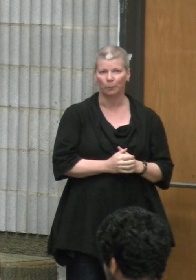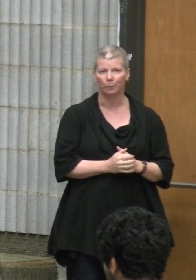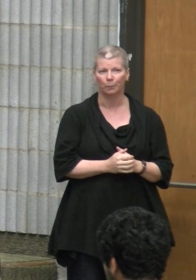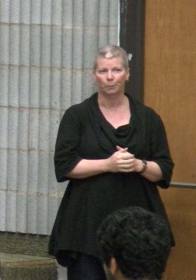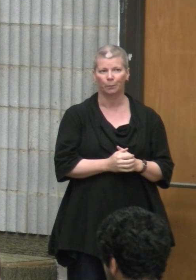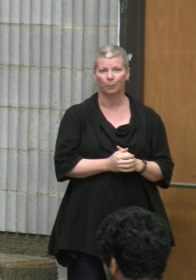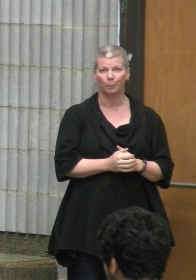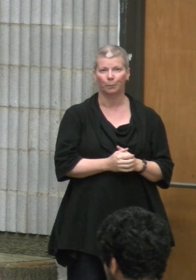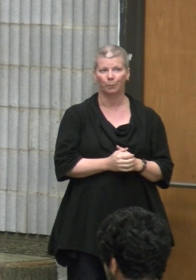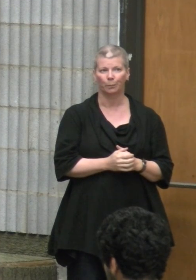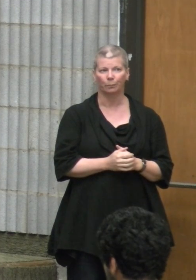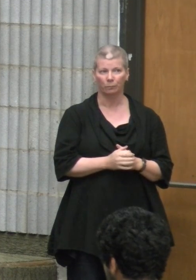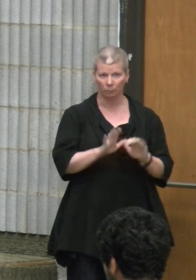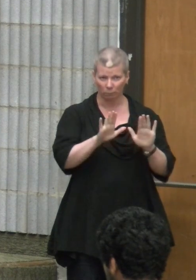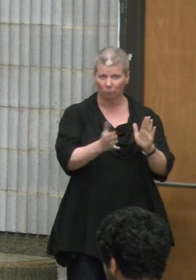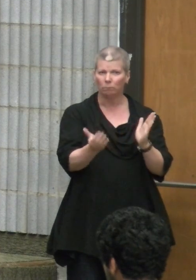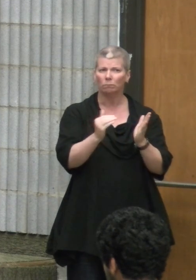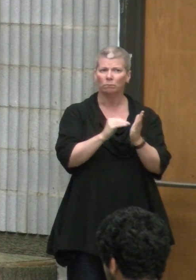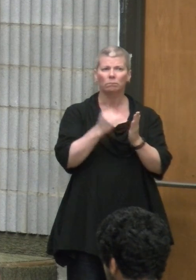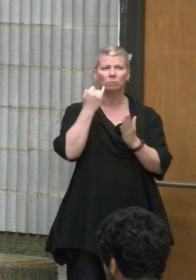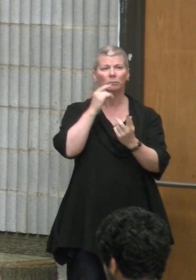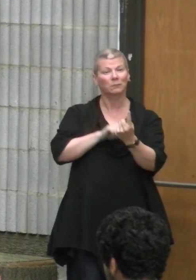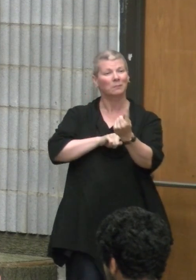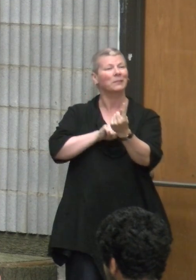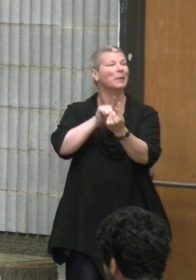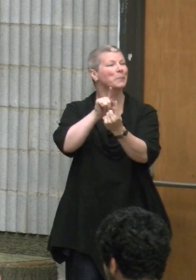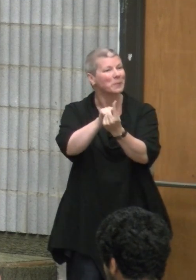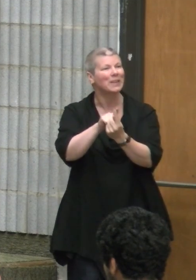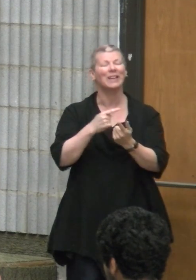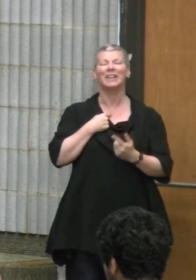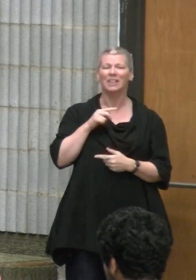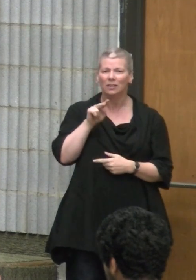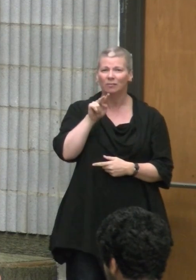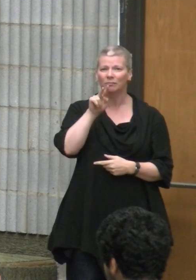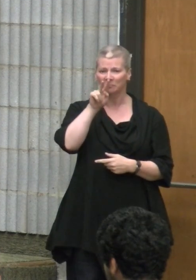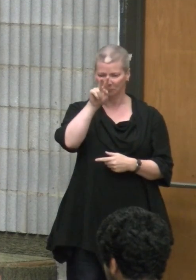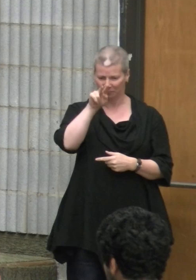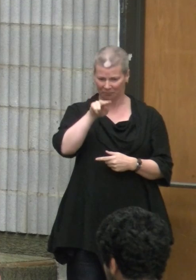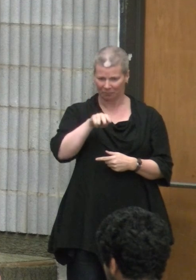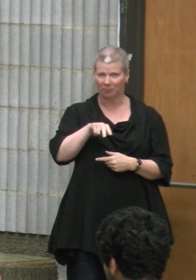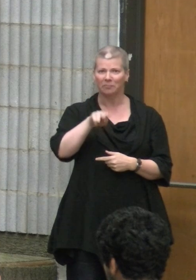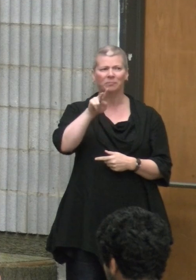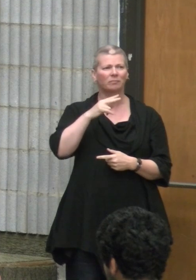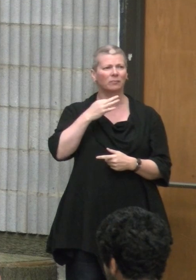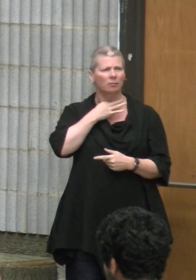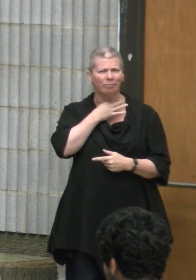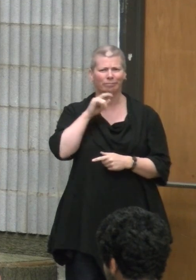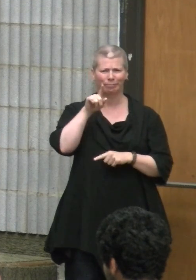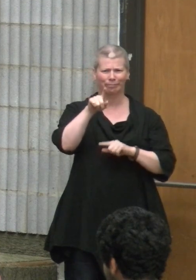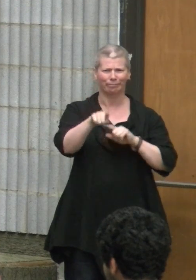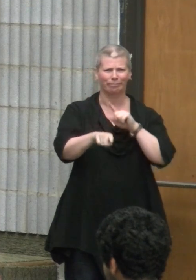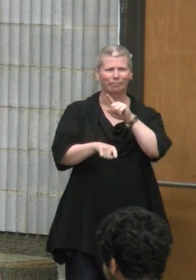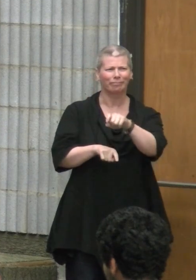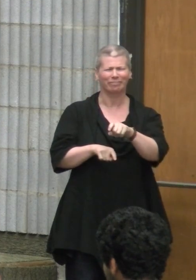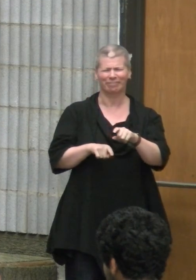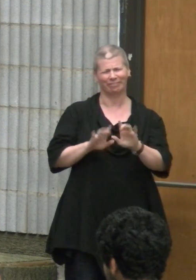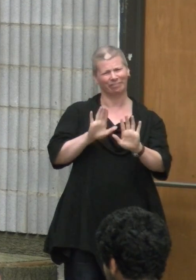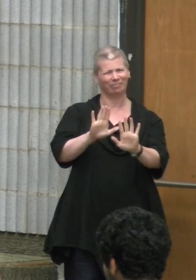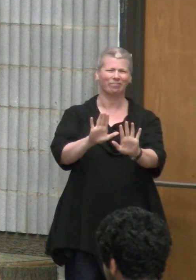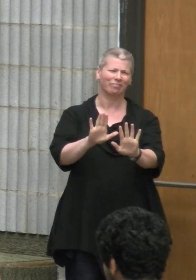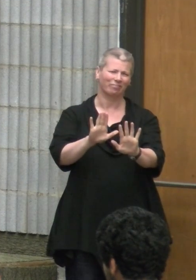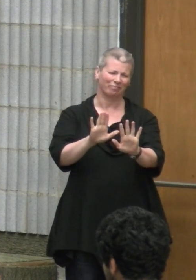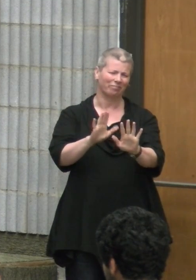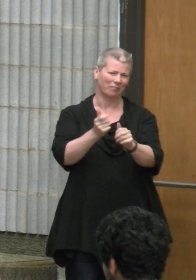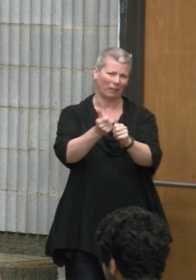section, do not ask questions about people's bodies and appearances, because that's just weird. And avoid